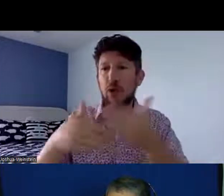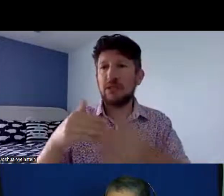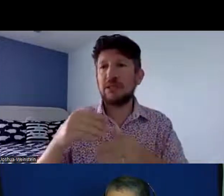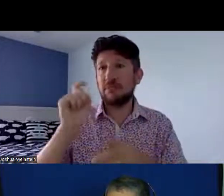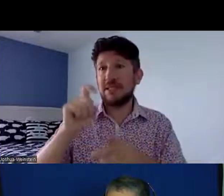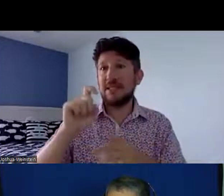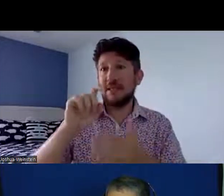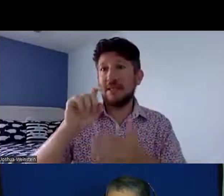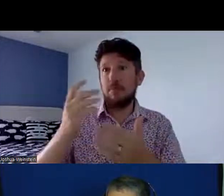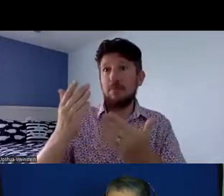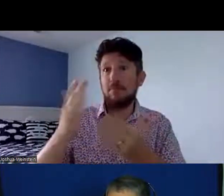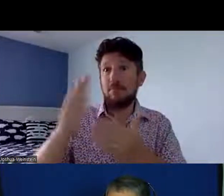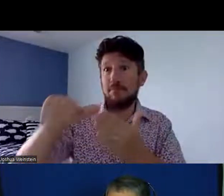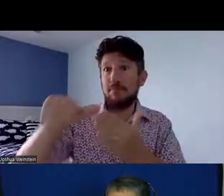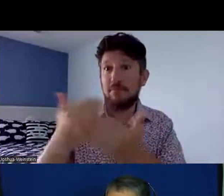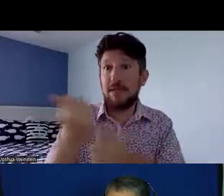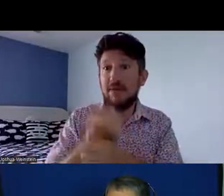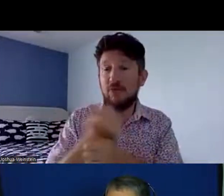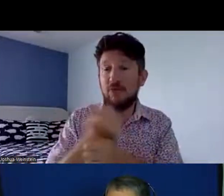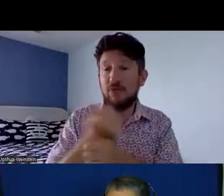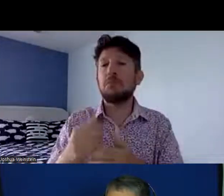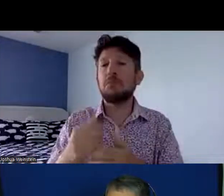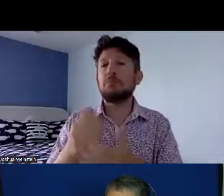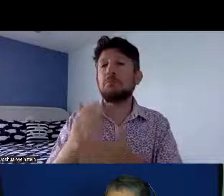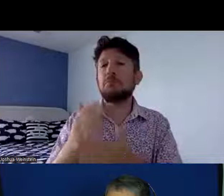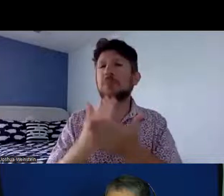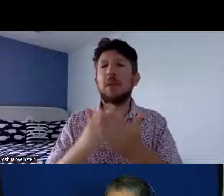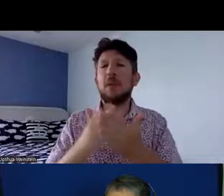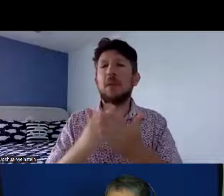and then some parts of the evaluation.